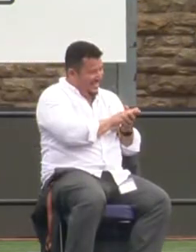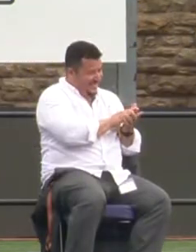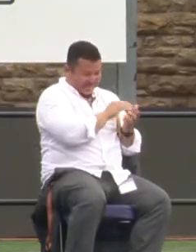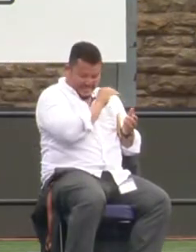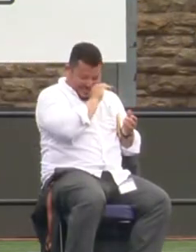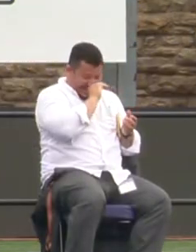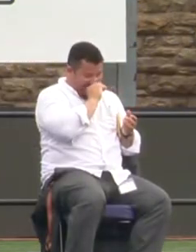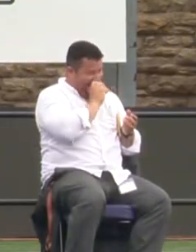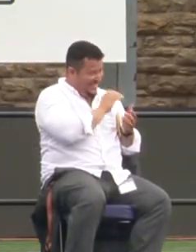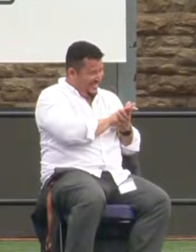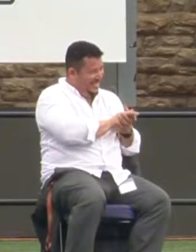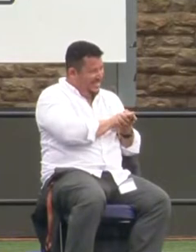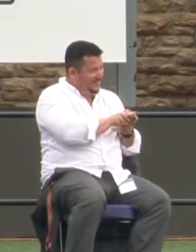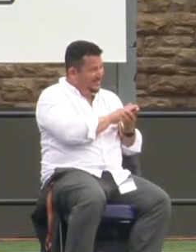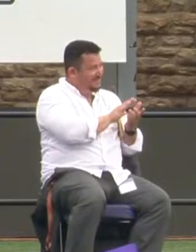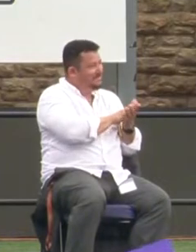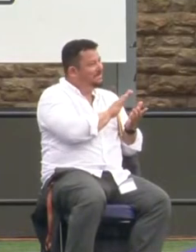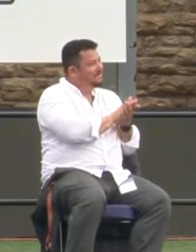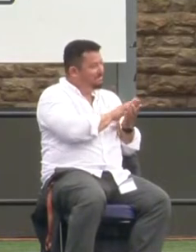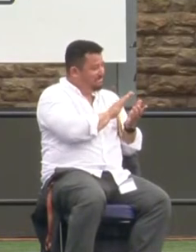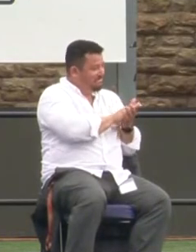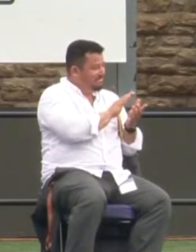Elliot Hamilton.